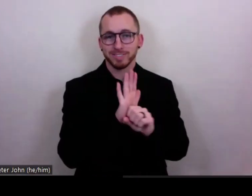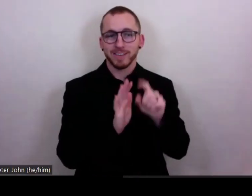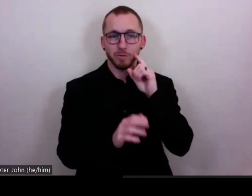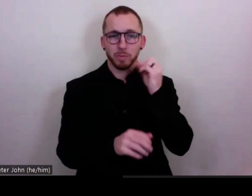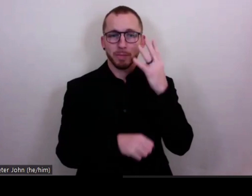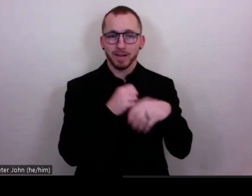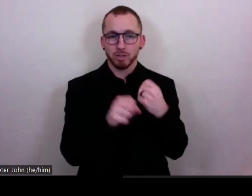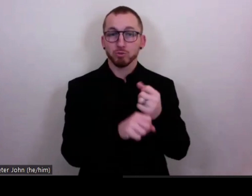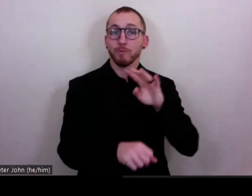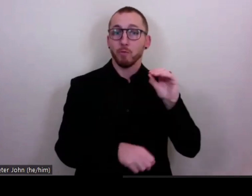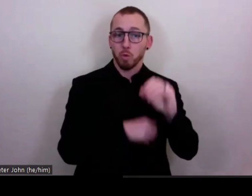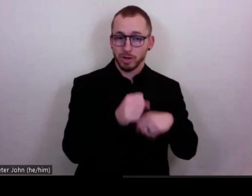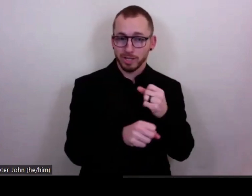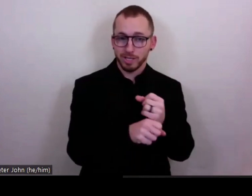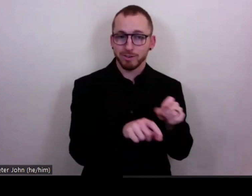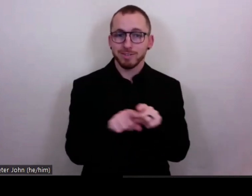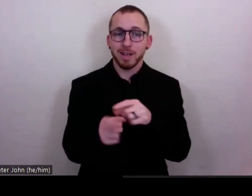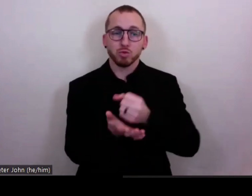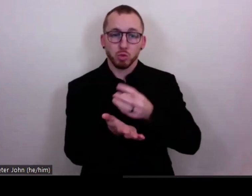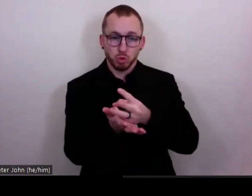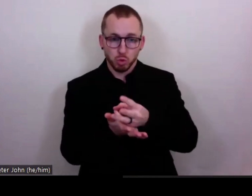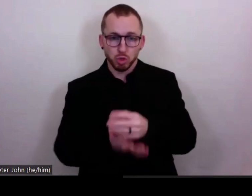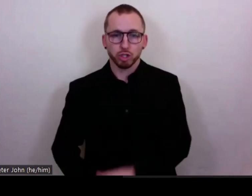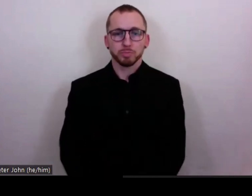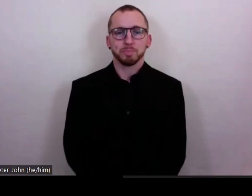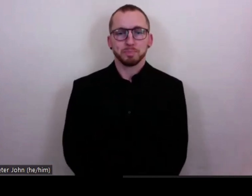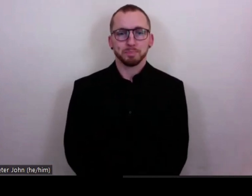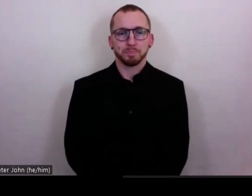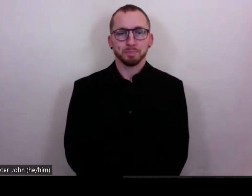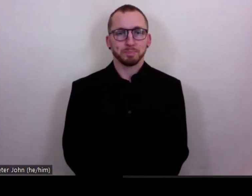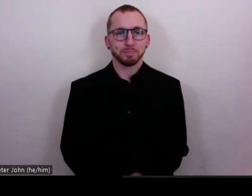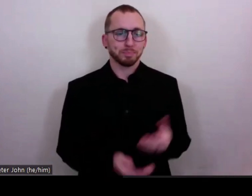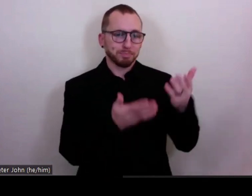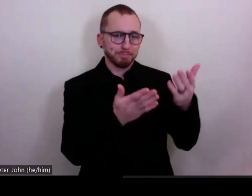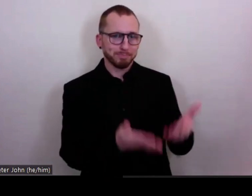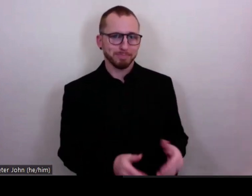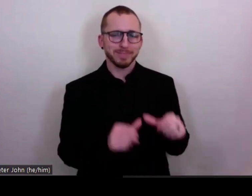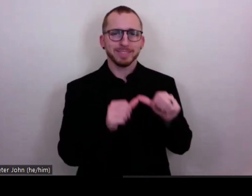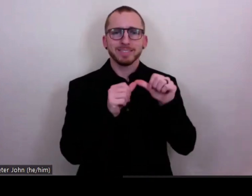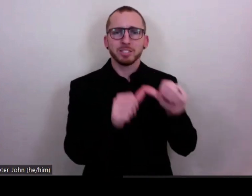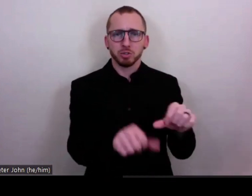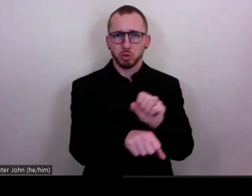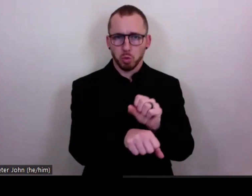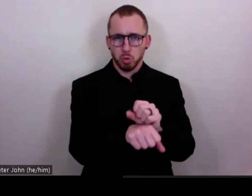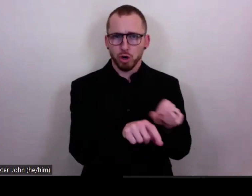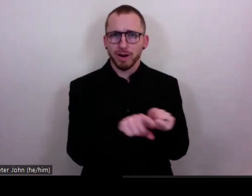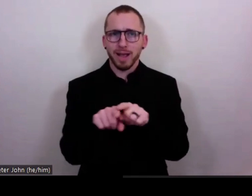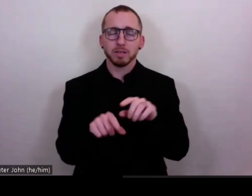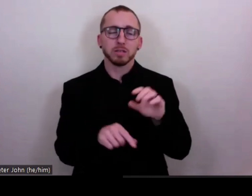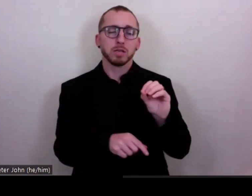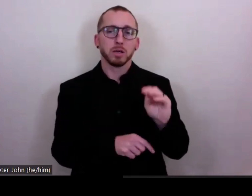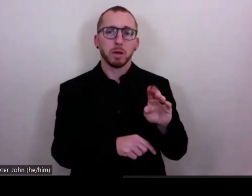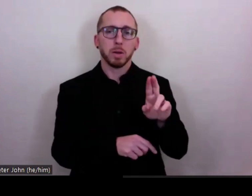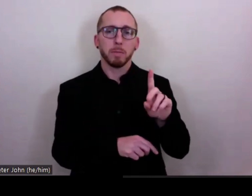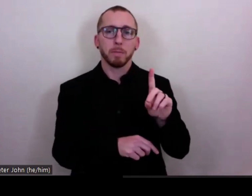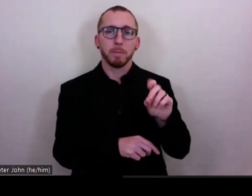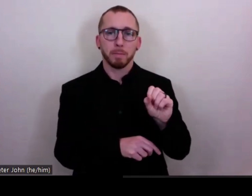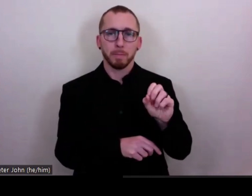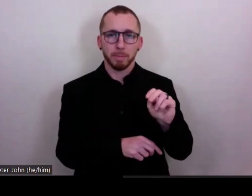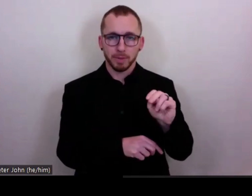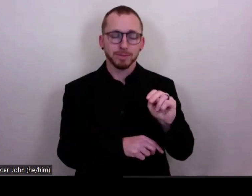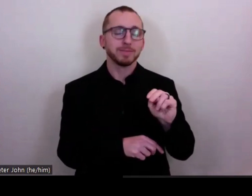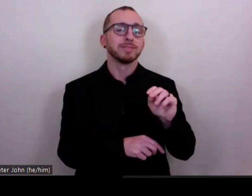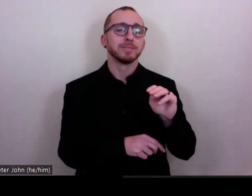Quality. She continues her work as an ombudsman, providing advocacy services to residents in 7 nursing